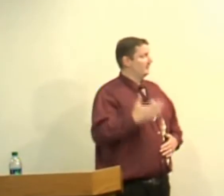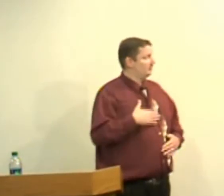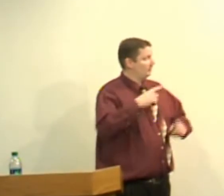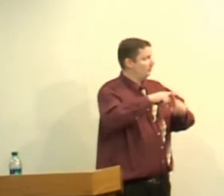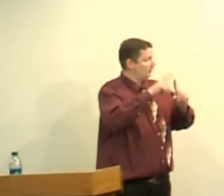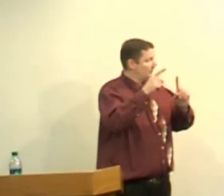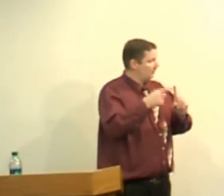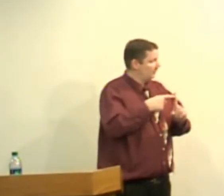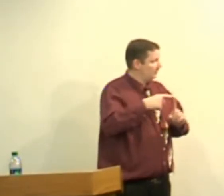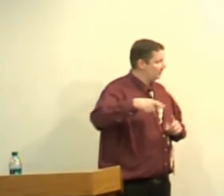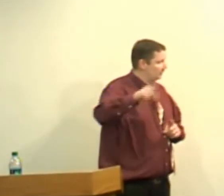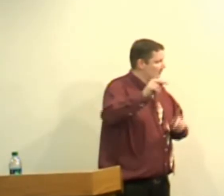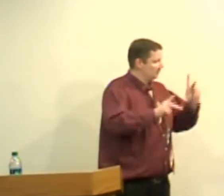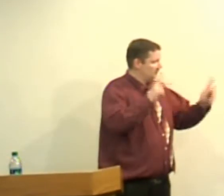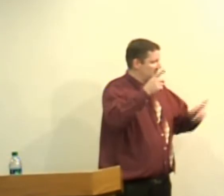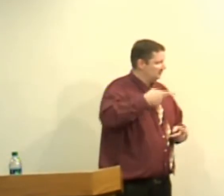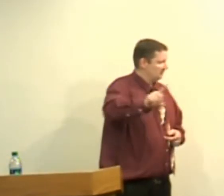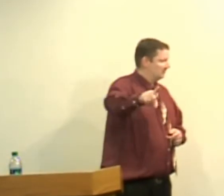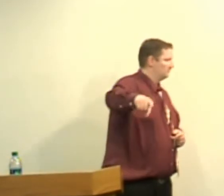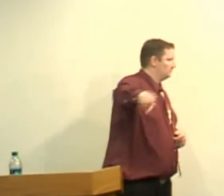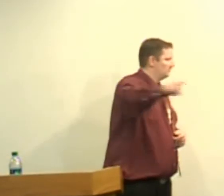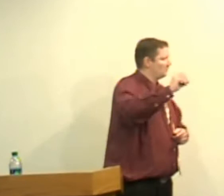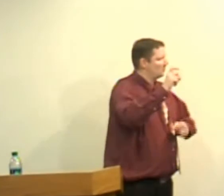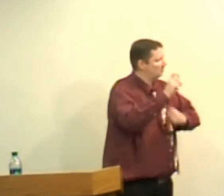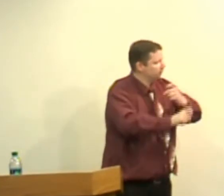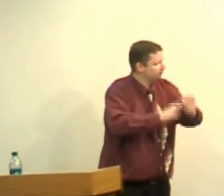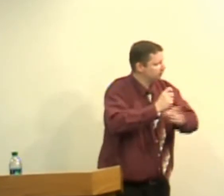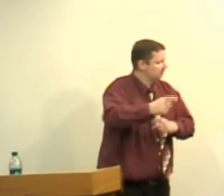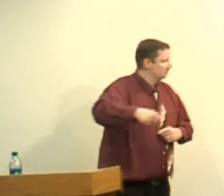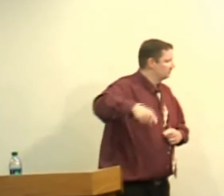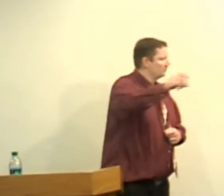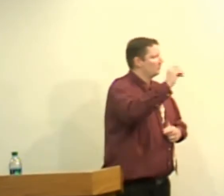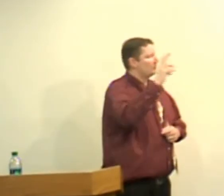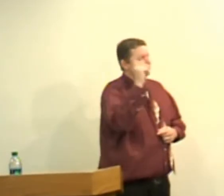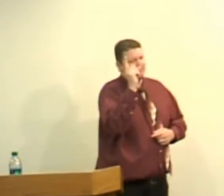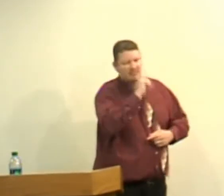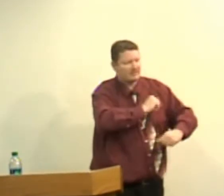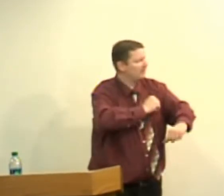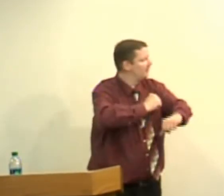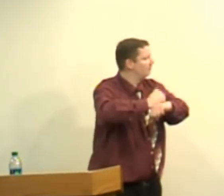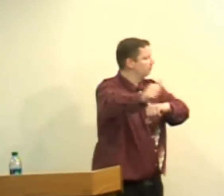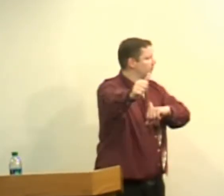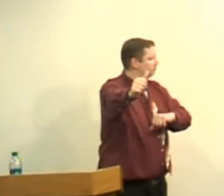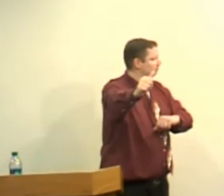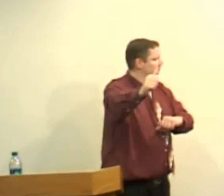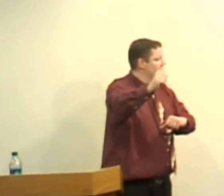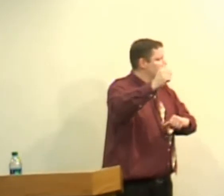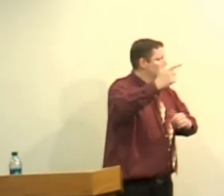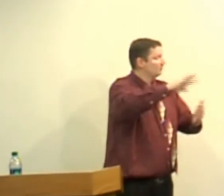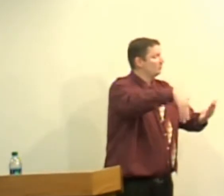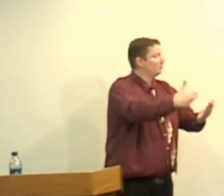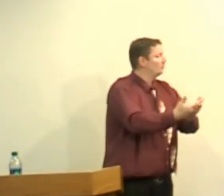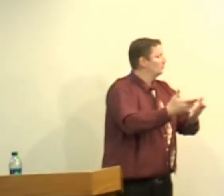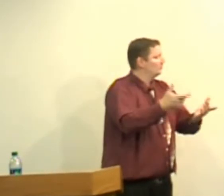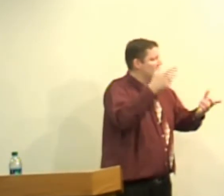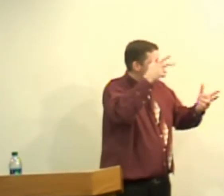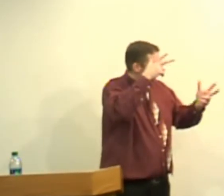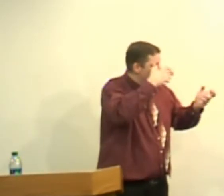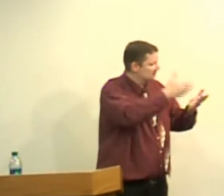So in Matthew 5, verse it says, blessed are you when people insult you and persecute you. And falsely